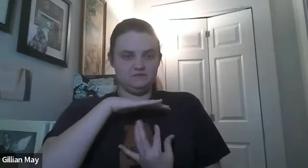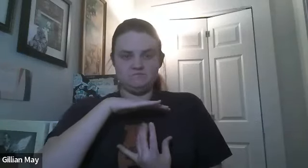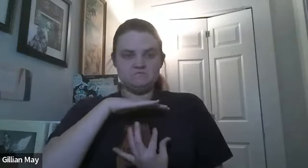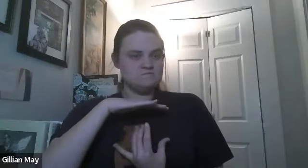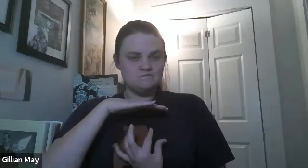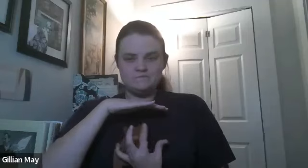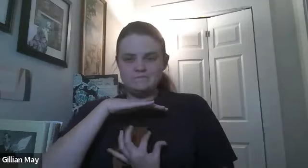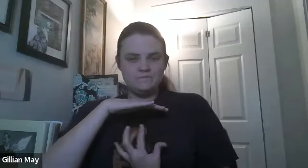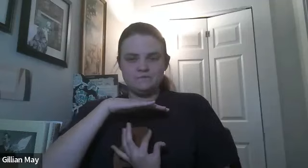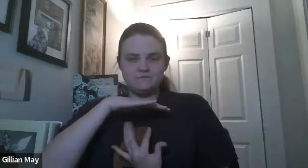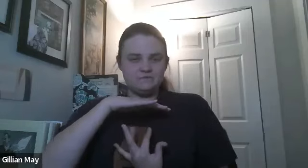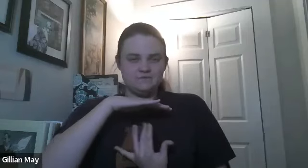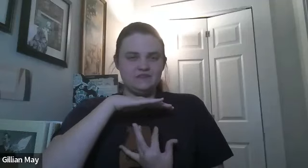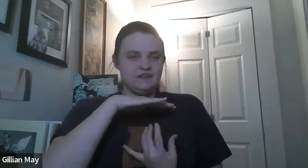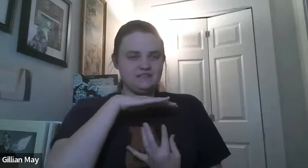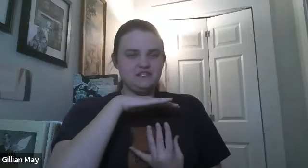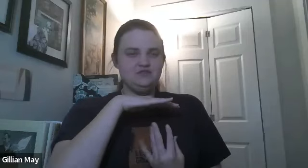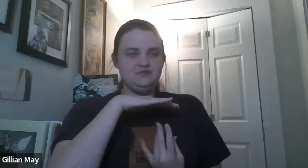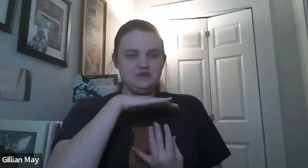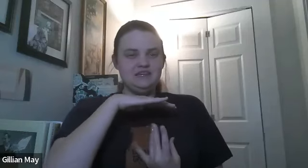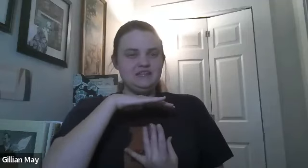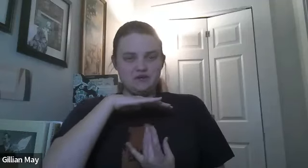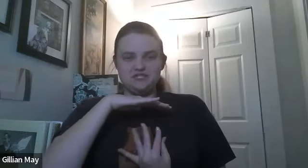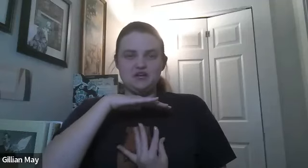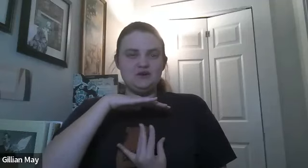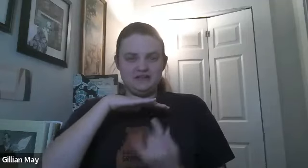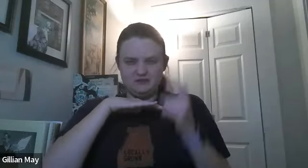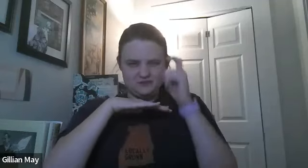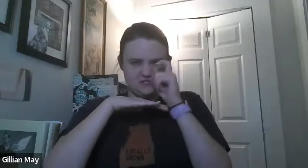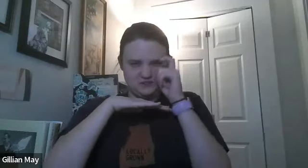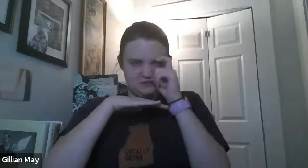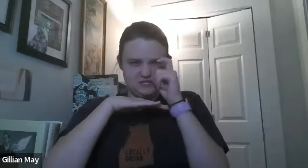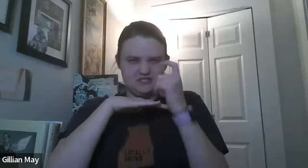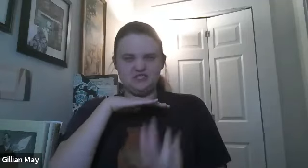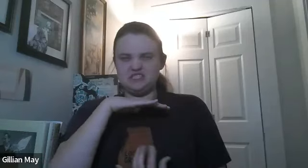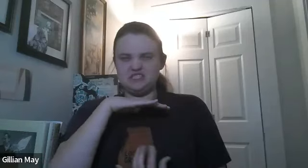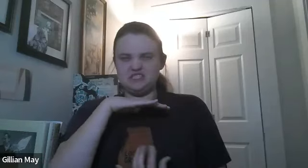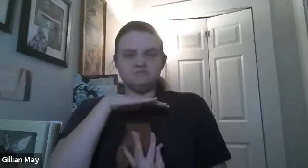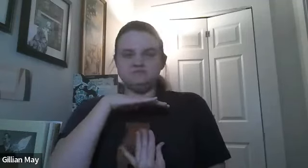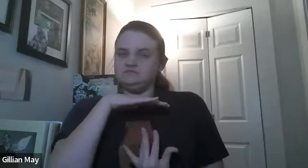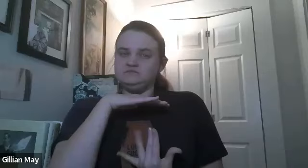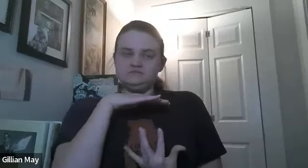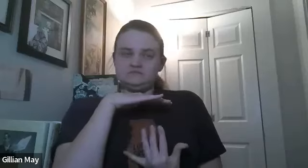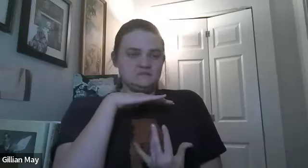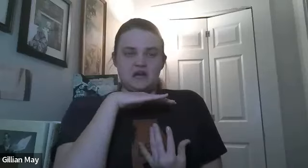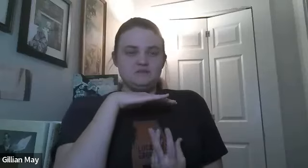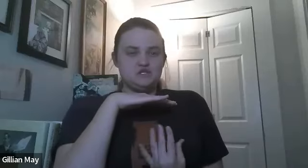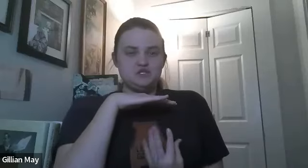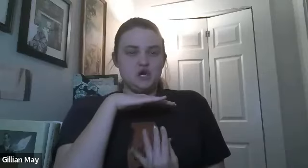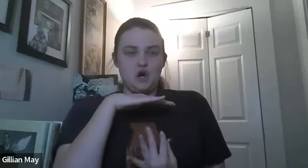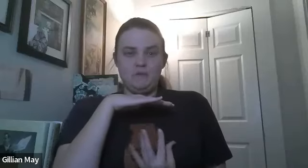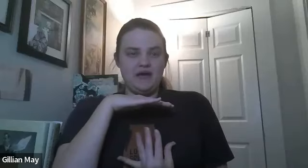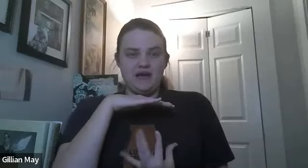And like I said, you really want to show like those facial expressions of just like, I'm so